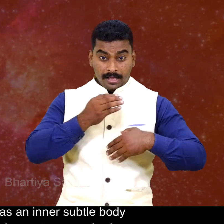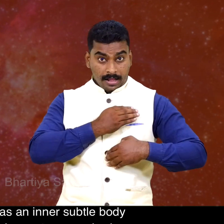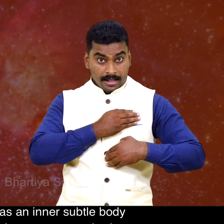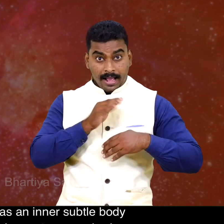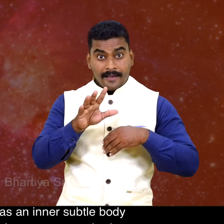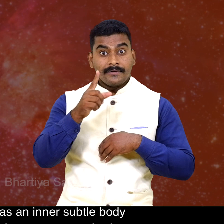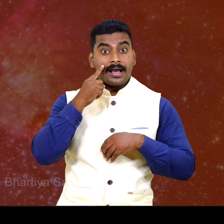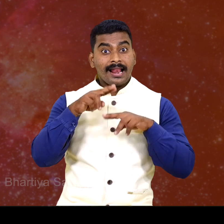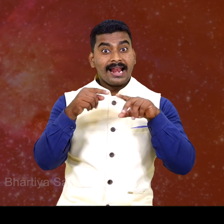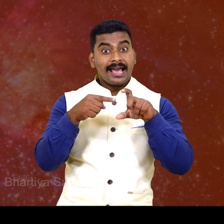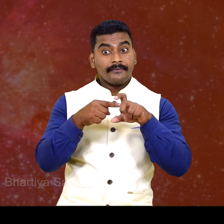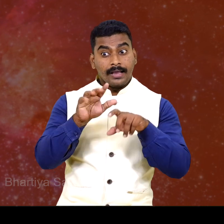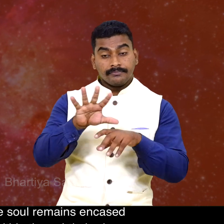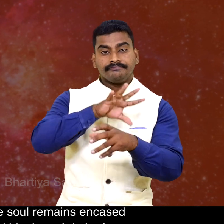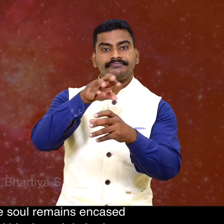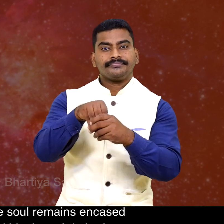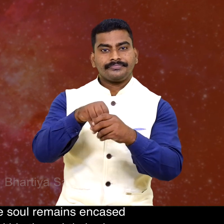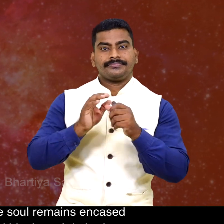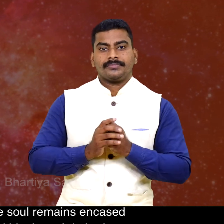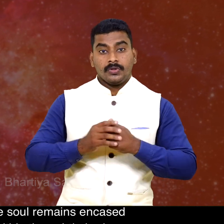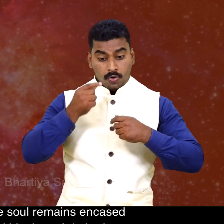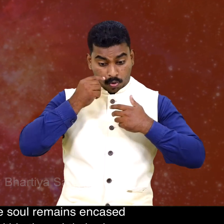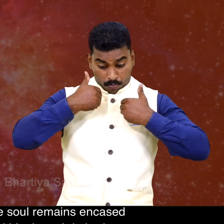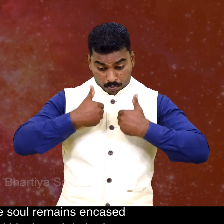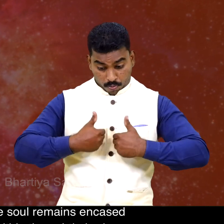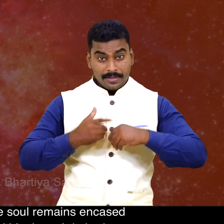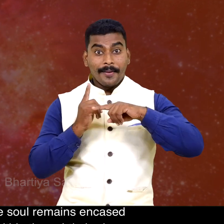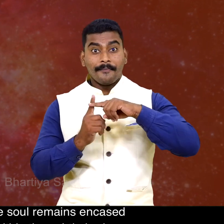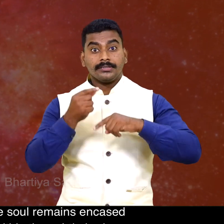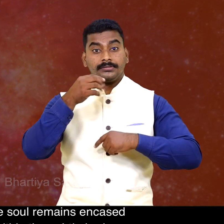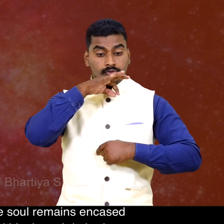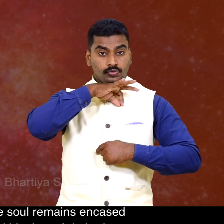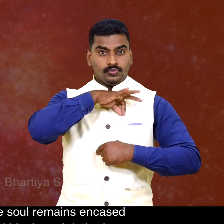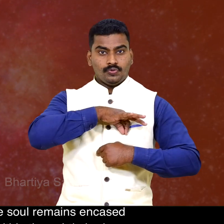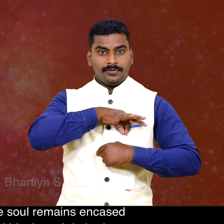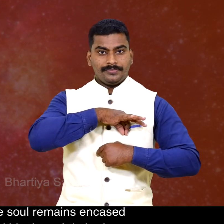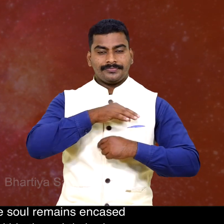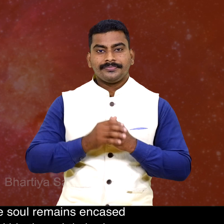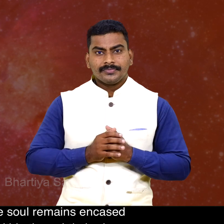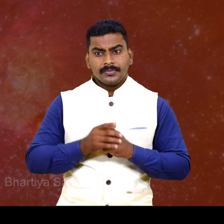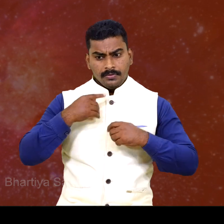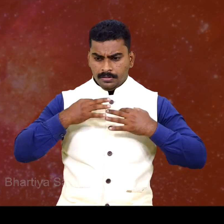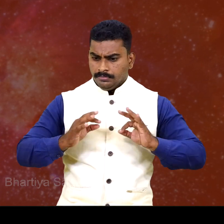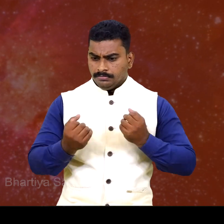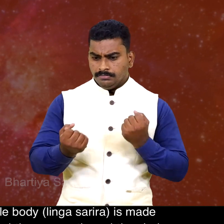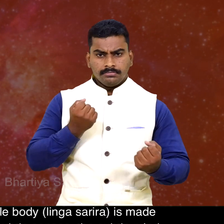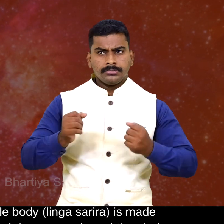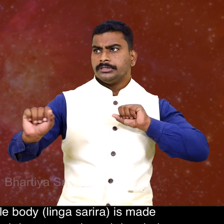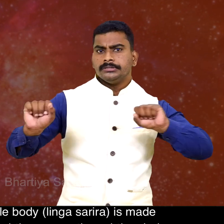body. The soul remains encased within the subtle body. The subtle body,